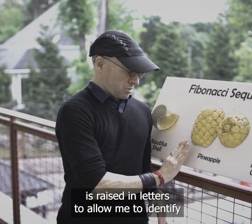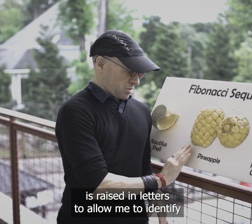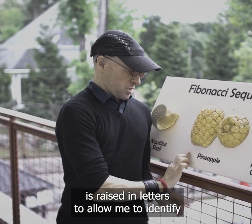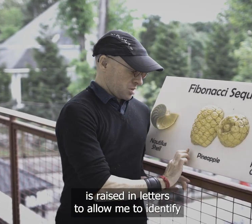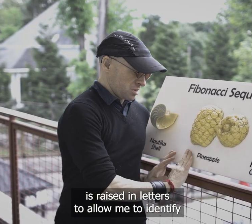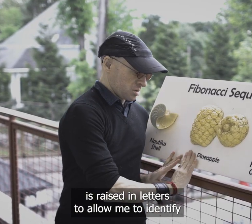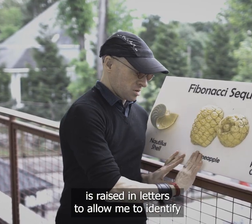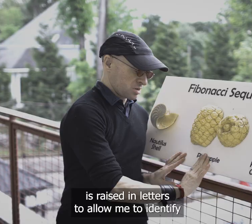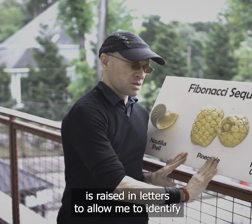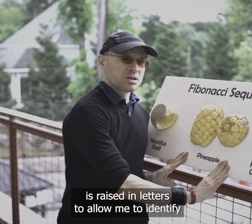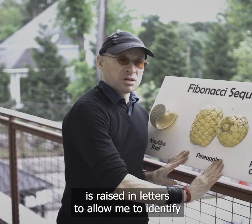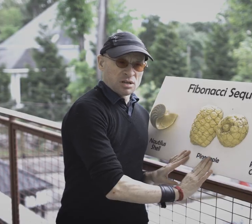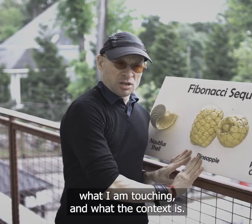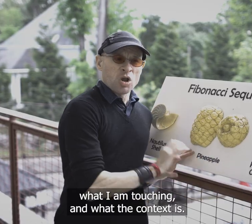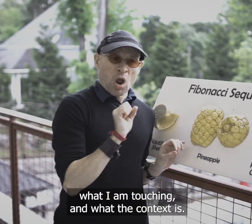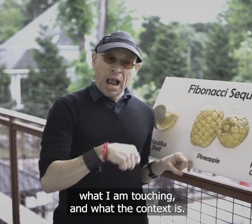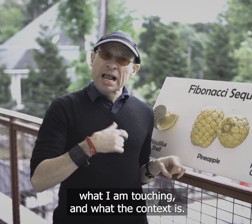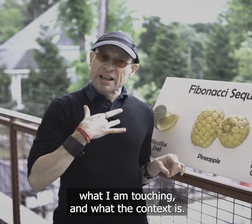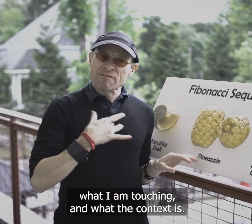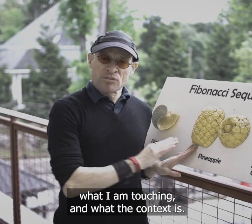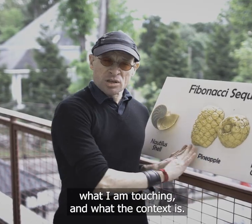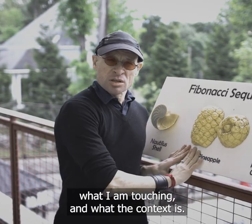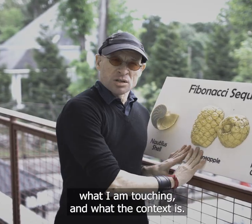me to identify what I am touching